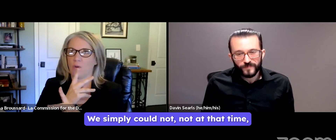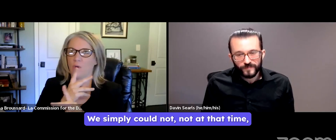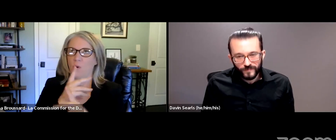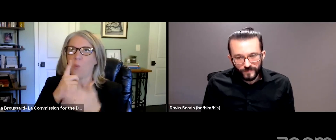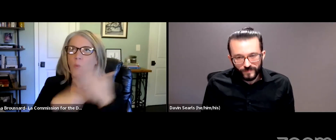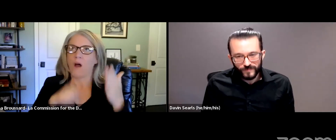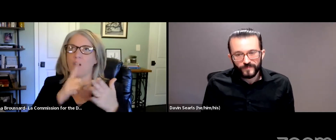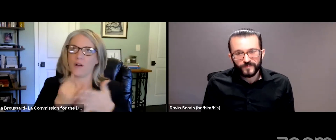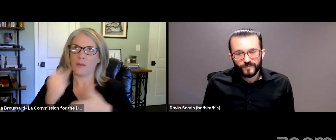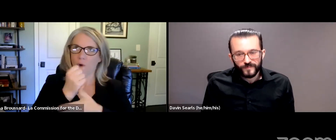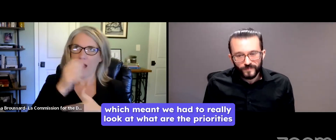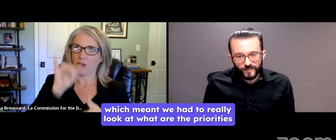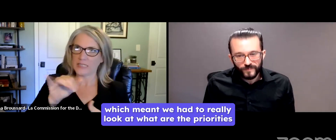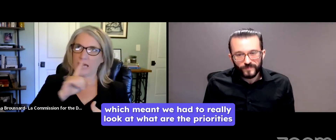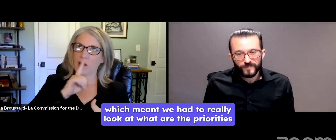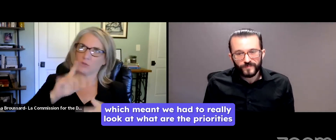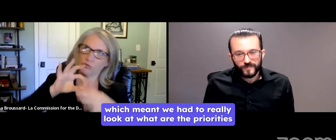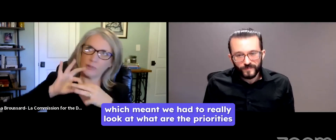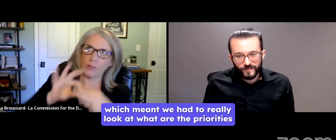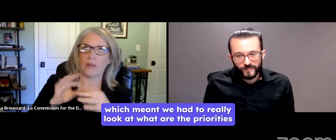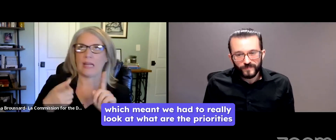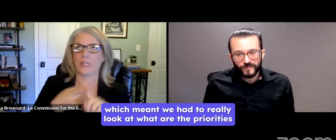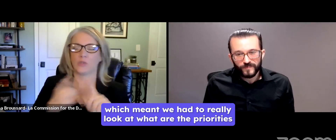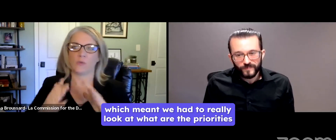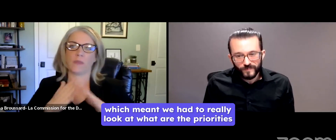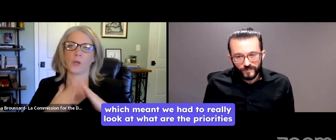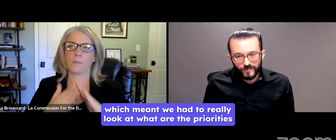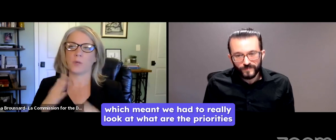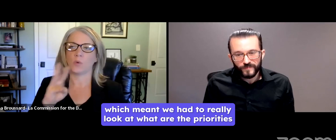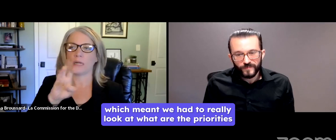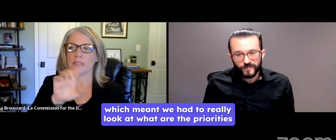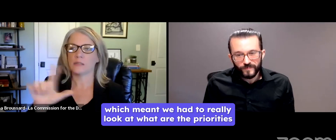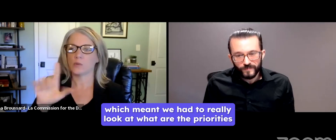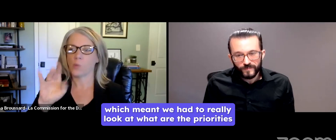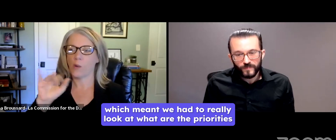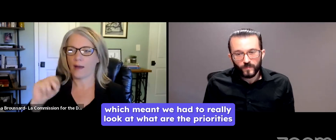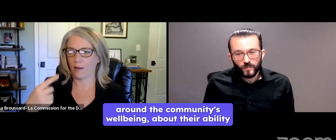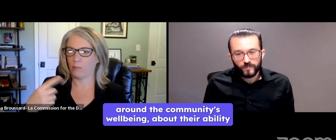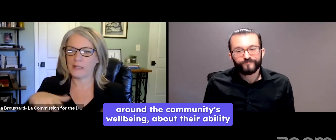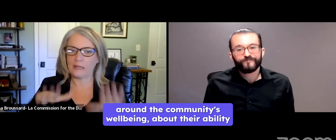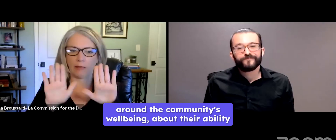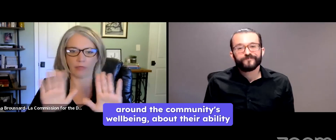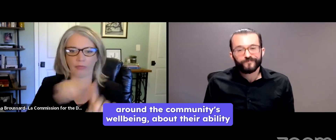time, which meant we had to really look at what are the priorities around